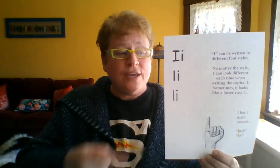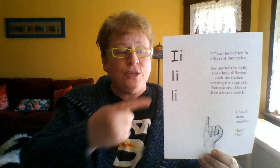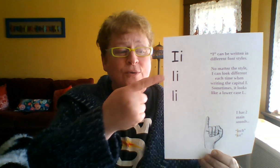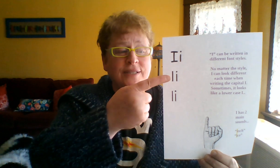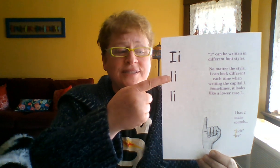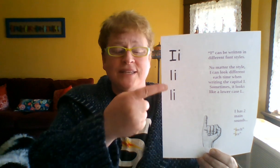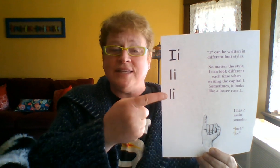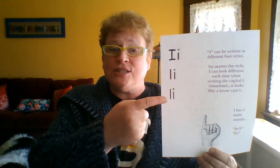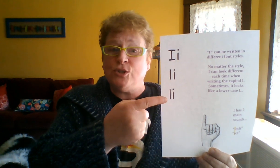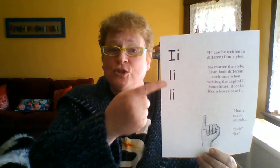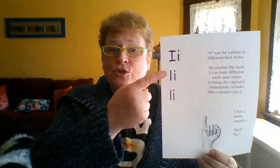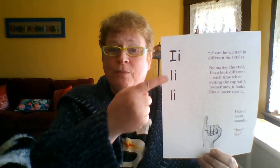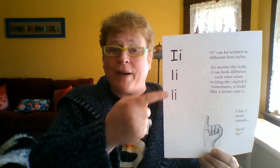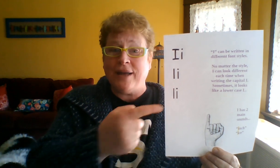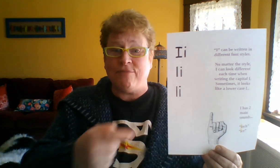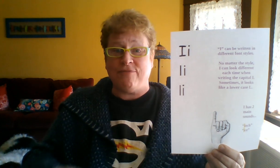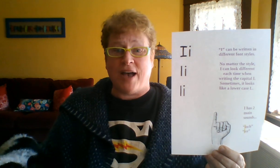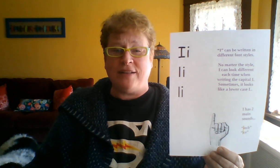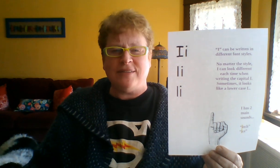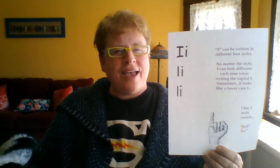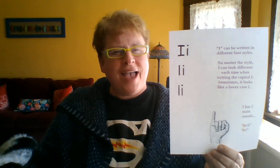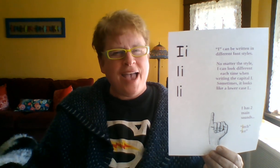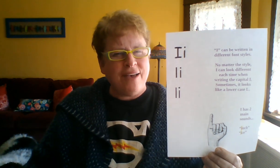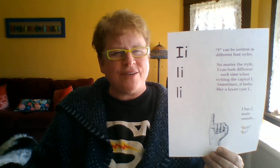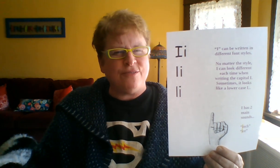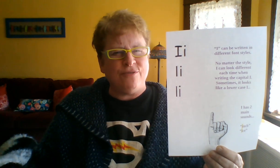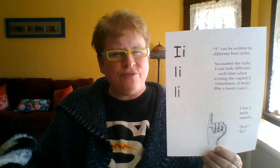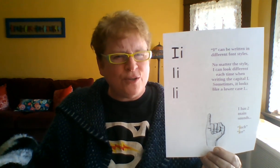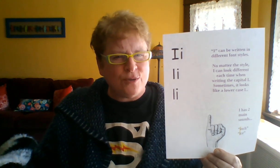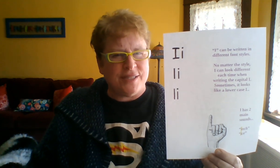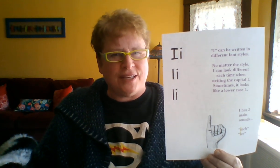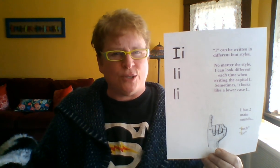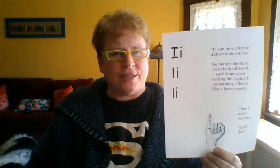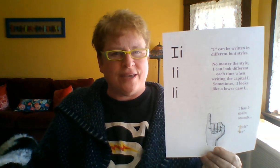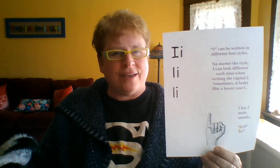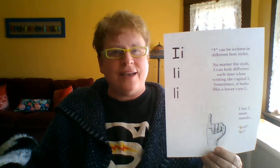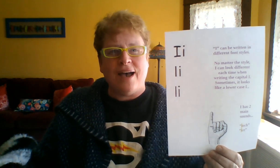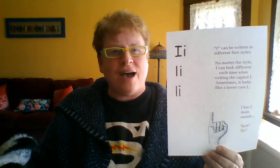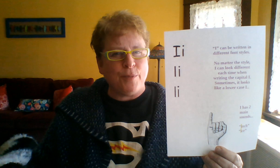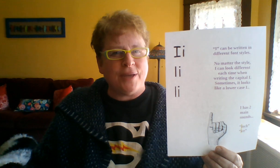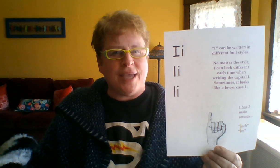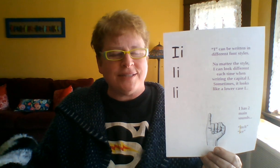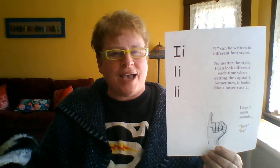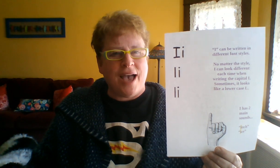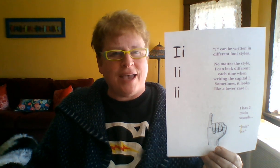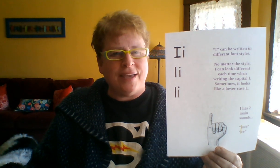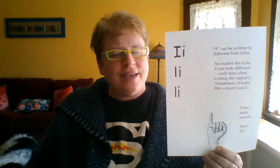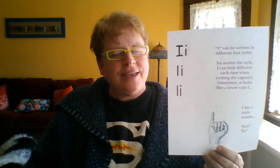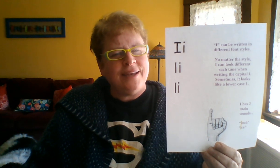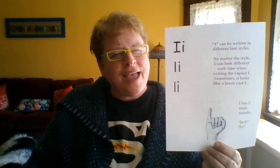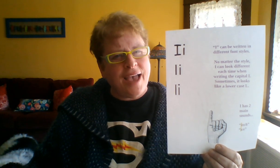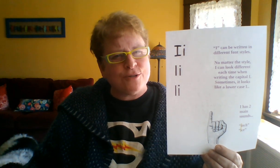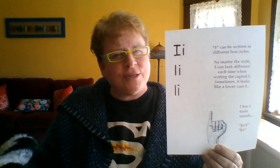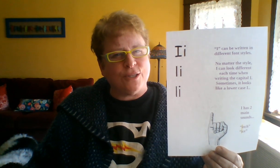you can see these two bottom fonts have a confusing looking uppercase I. It actually looks